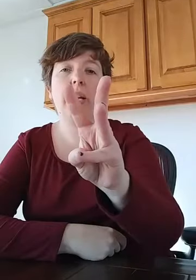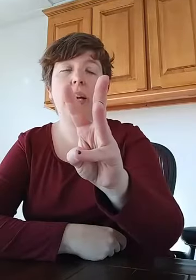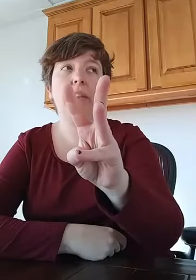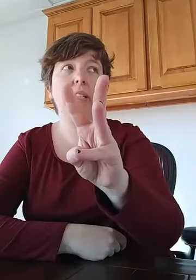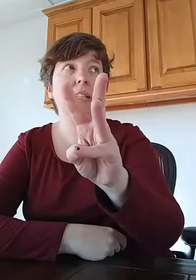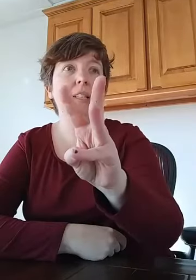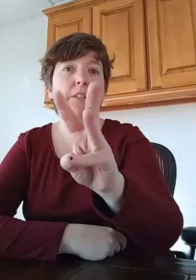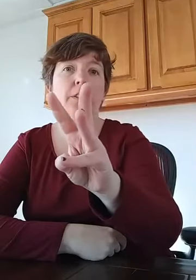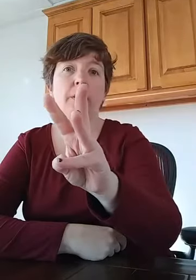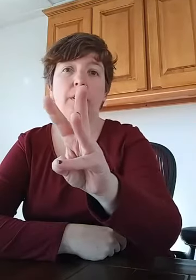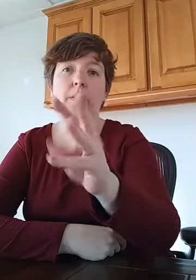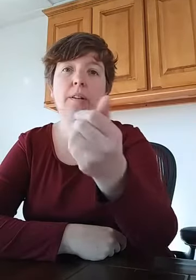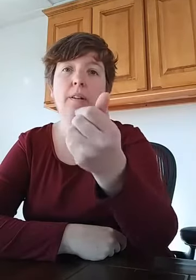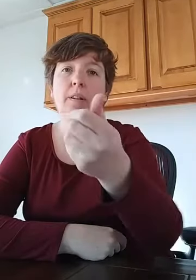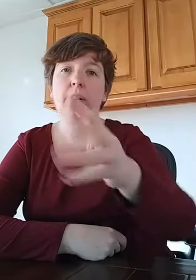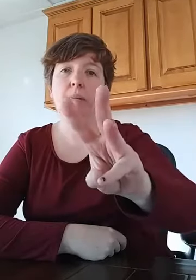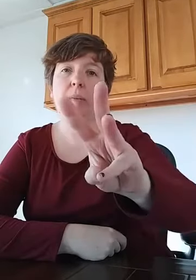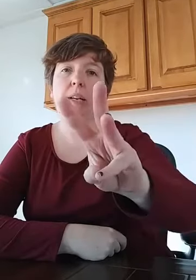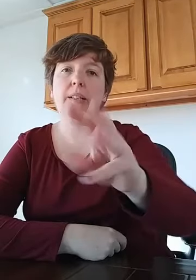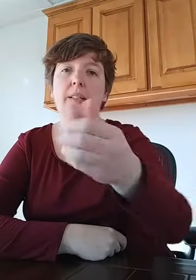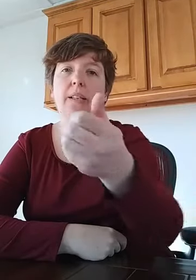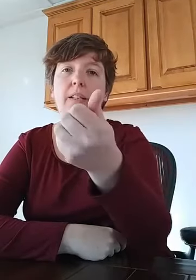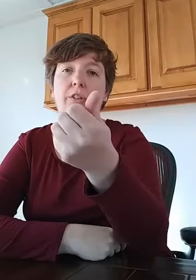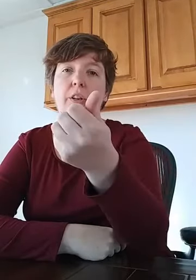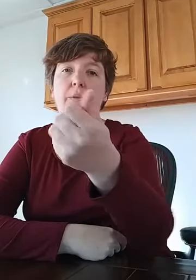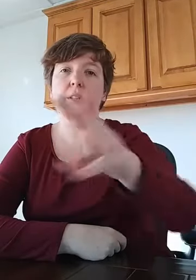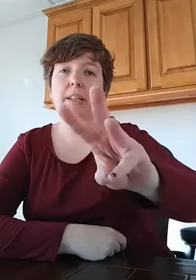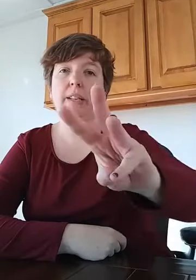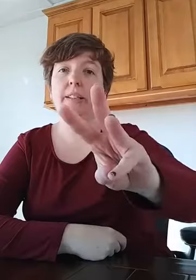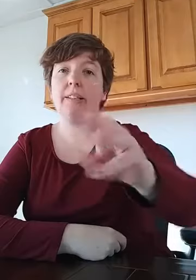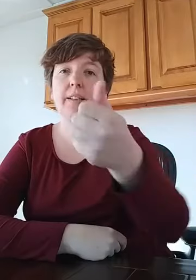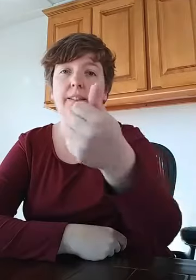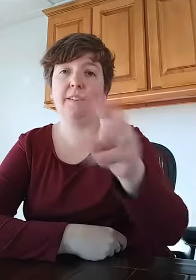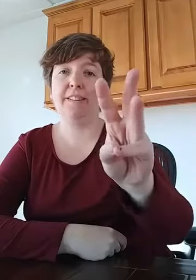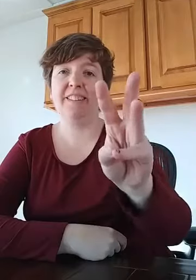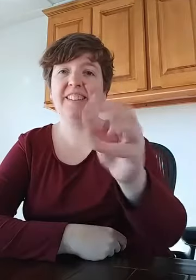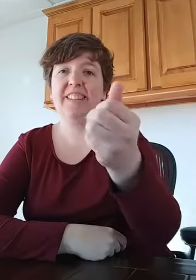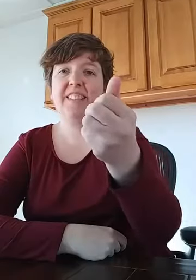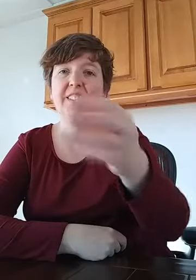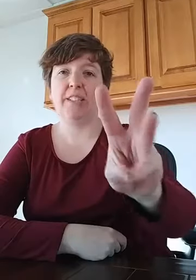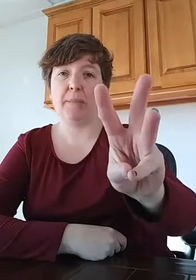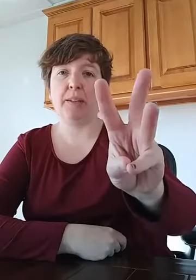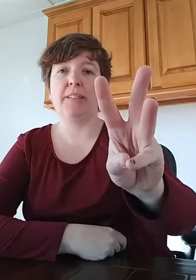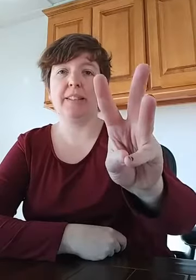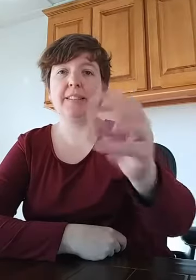think is easier because it shows the 10 and the 6. 10 plus 6 is